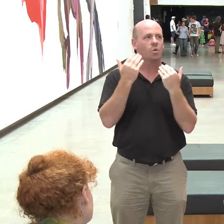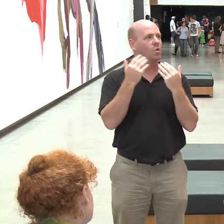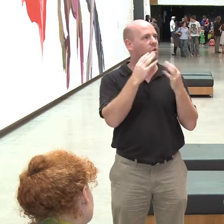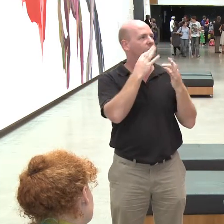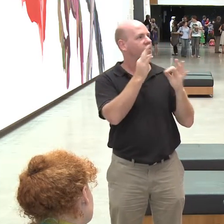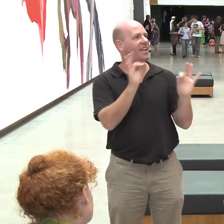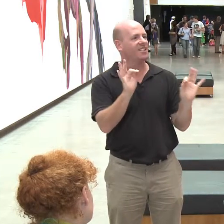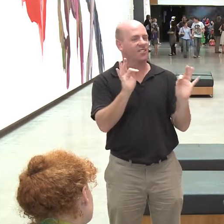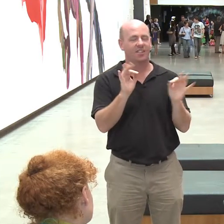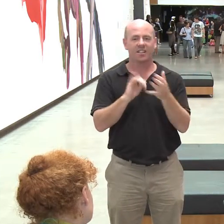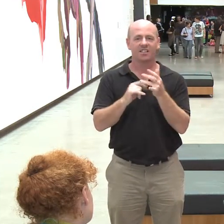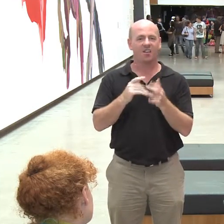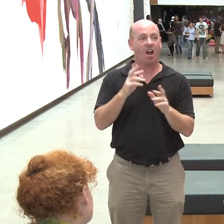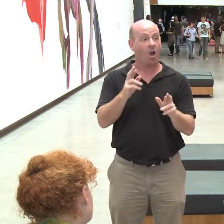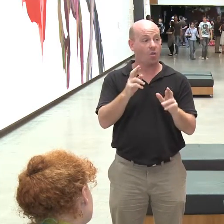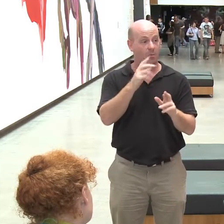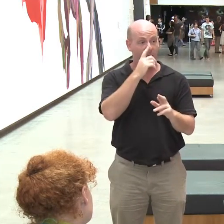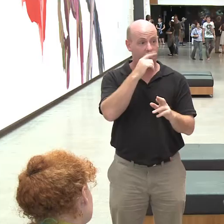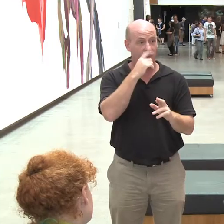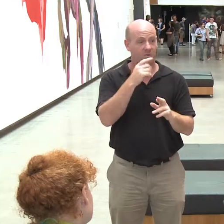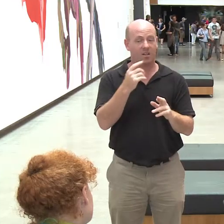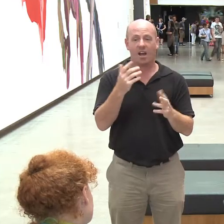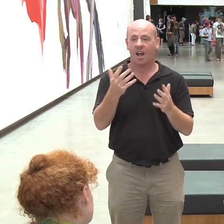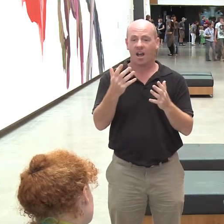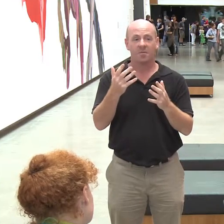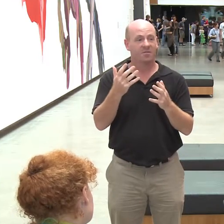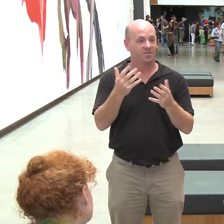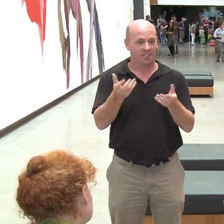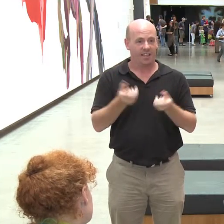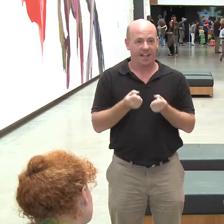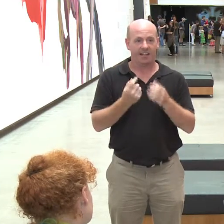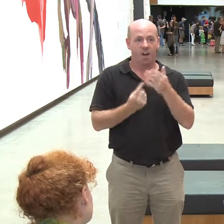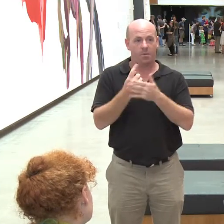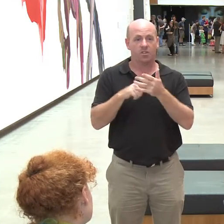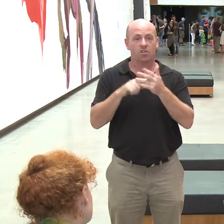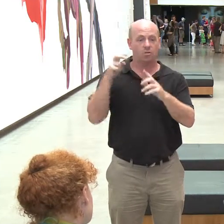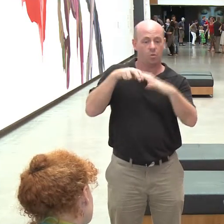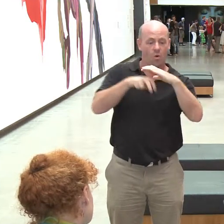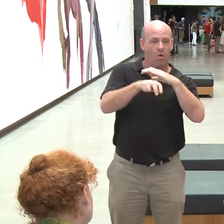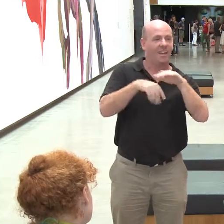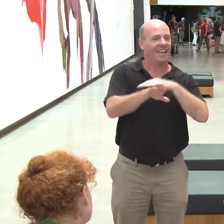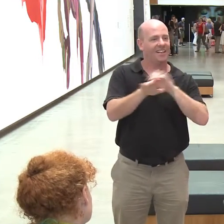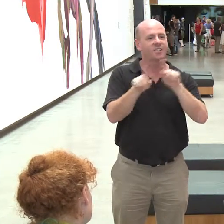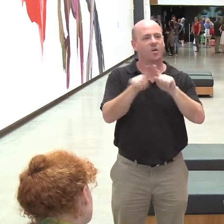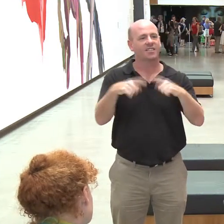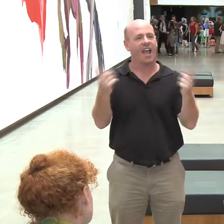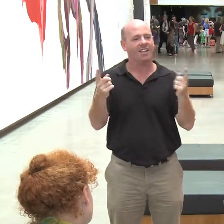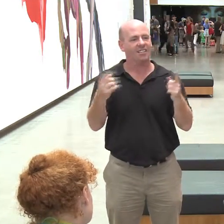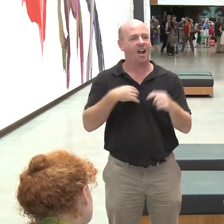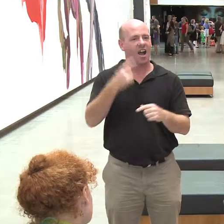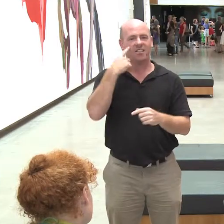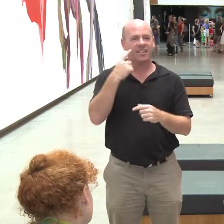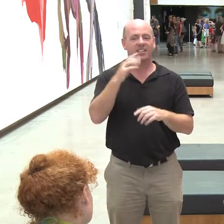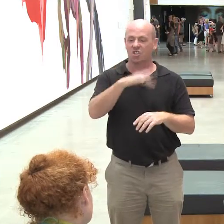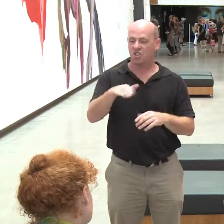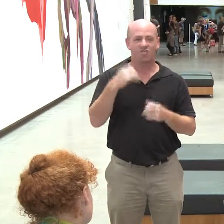inside. So I hope that people are taking the opportunity to experience it in that way. I've seen kids just running